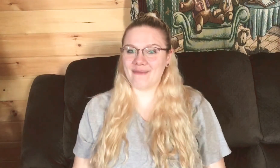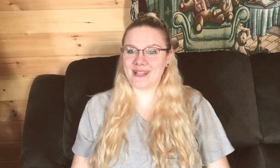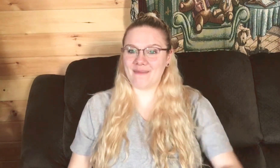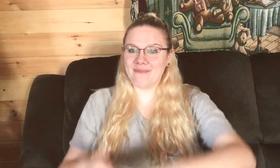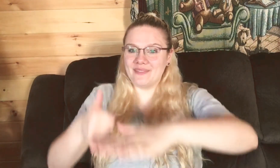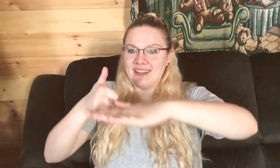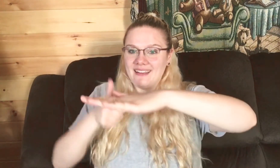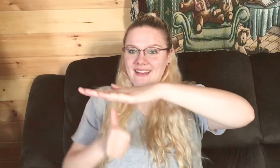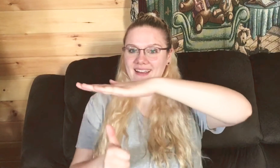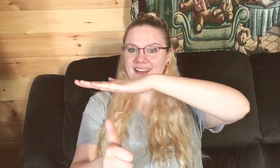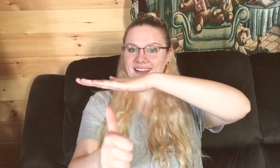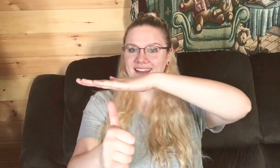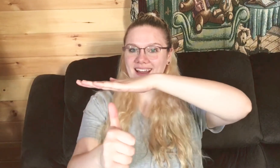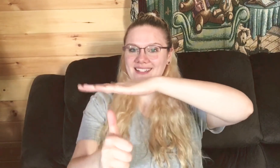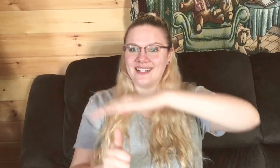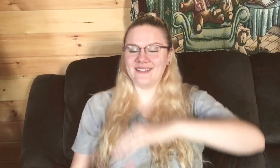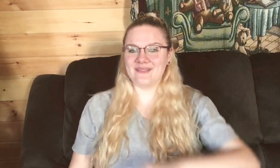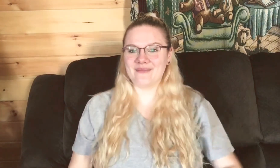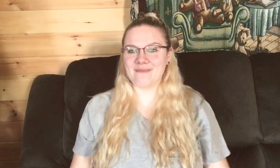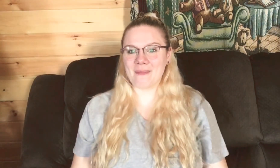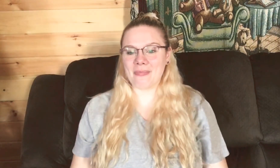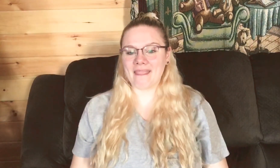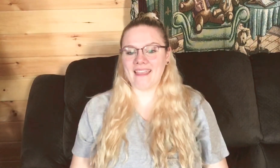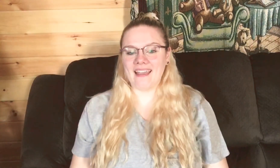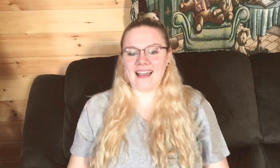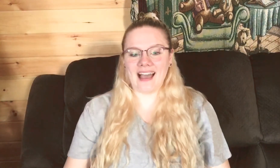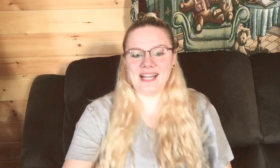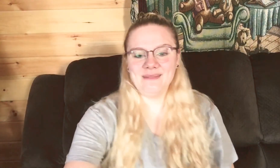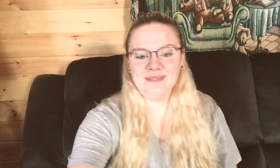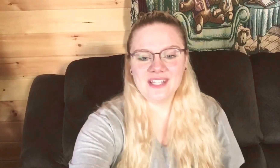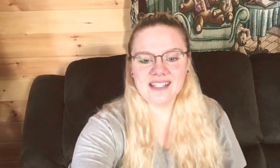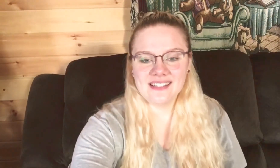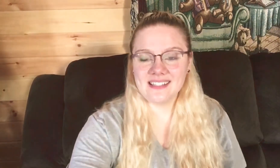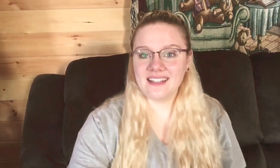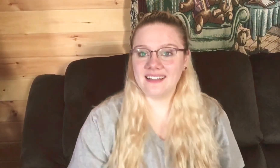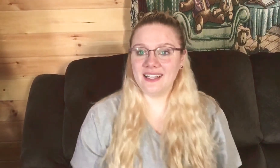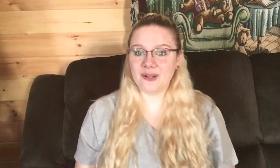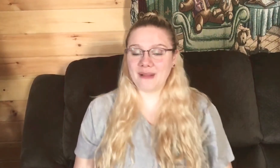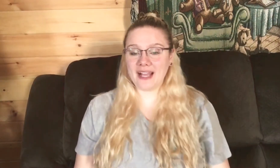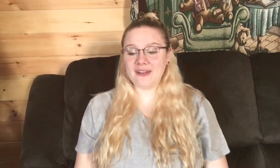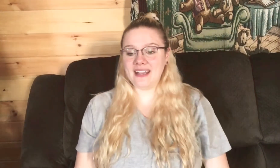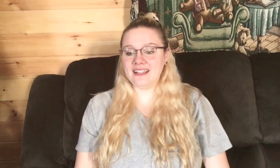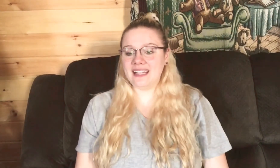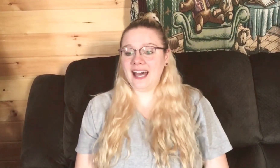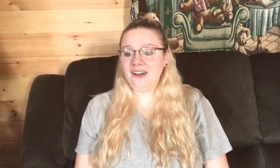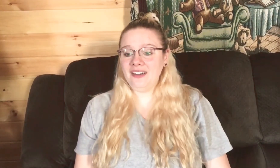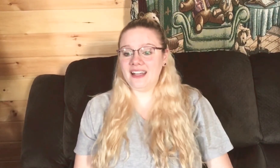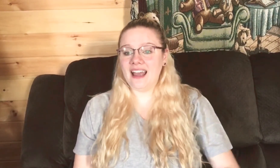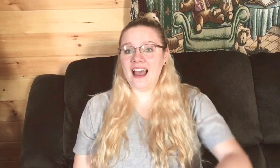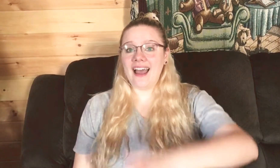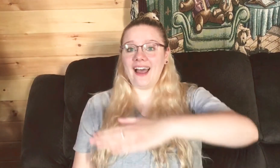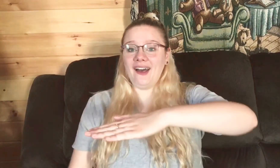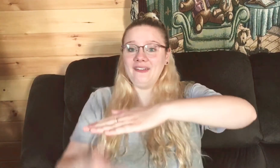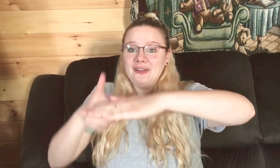up. Under. I'm just a little black rain cloud